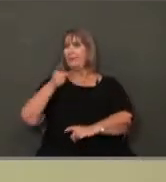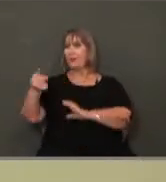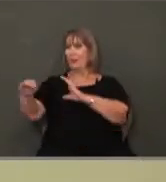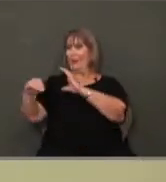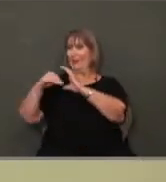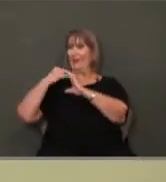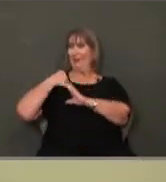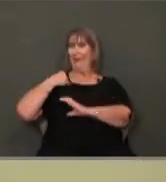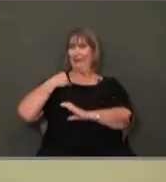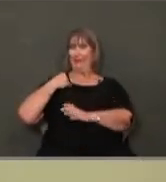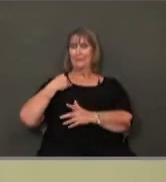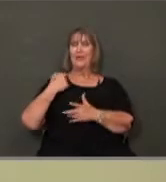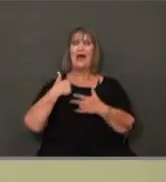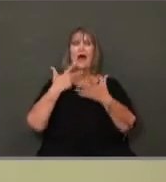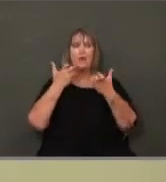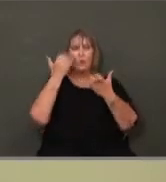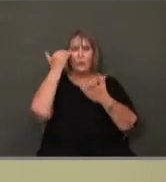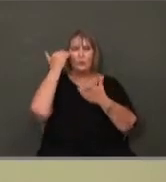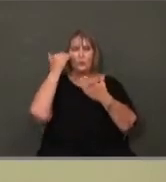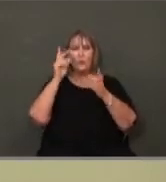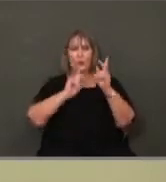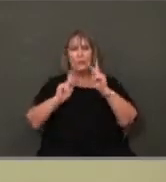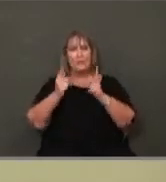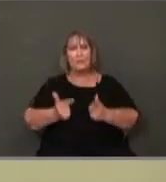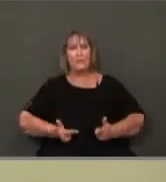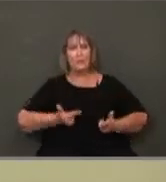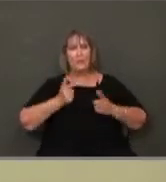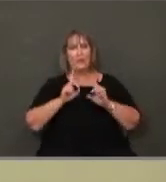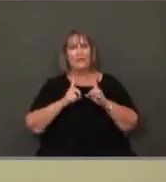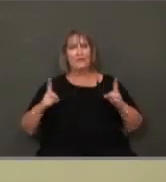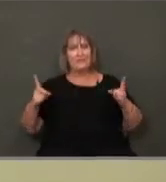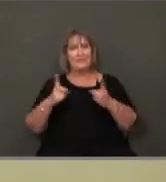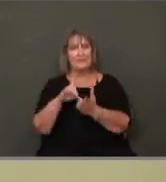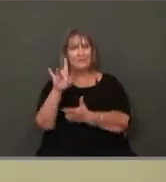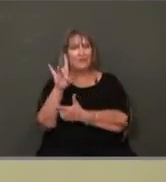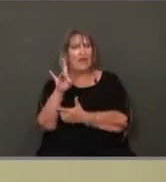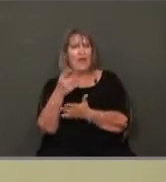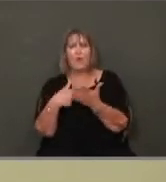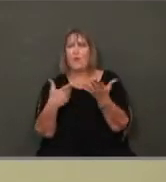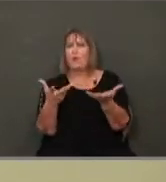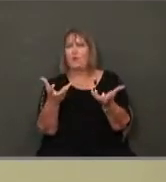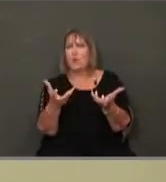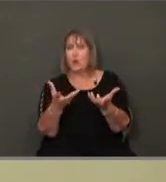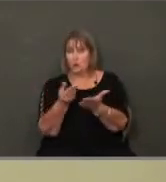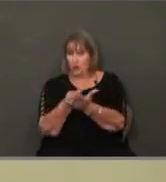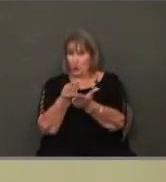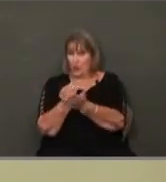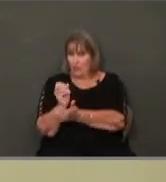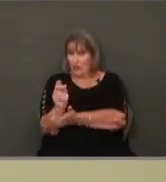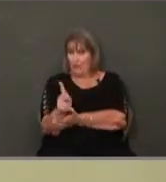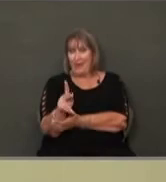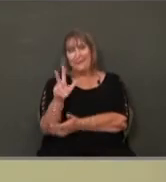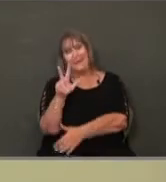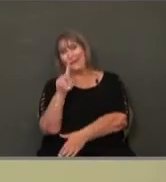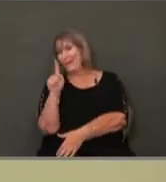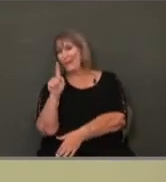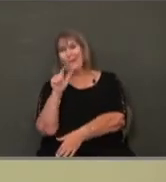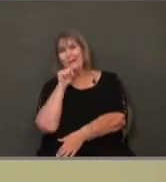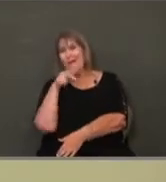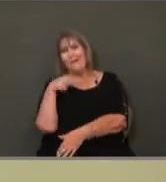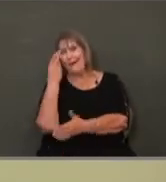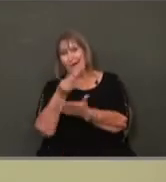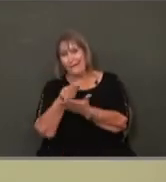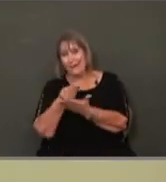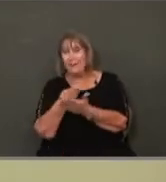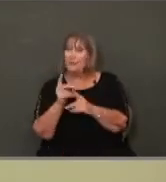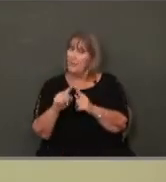know from my constituents, what would you like? Would you like your money returned to you? And I know it's not a lot of money, right? But it's